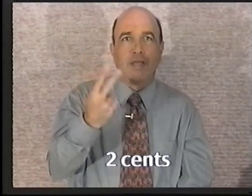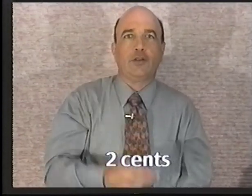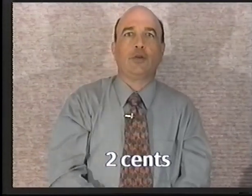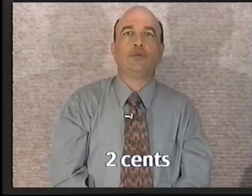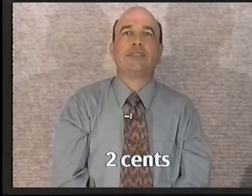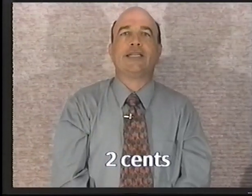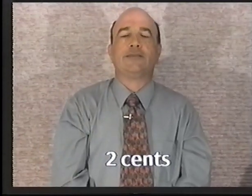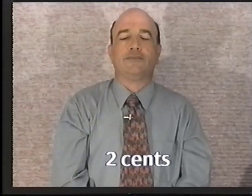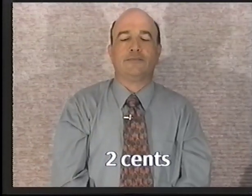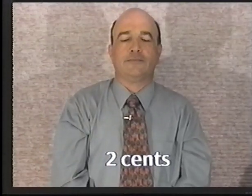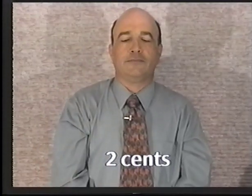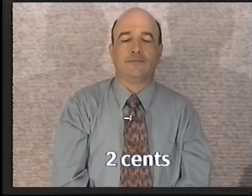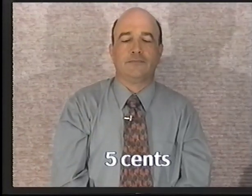2 cents.